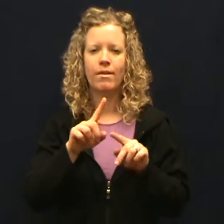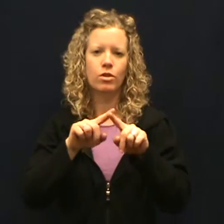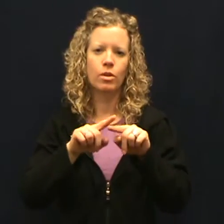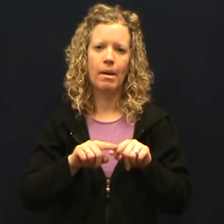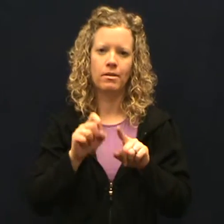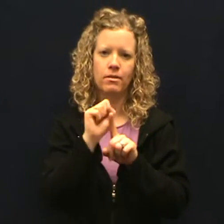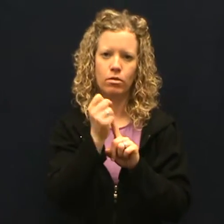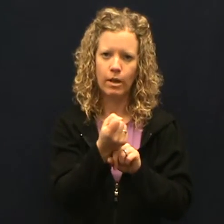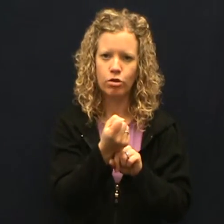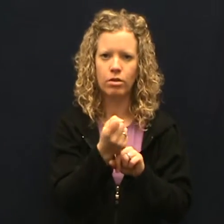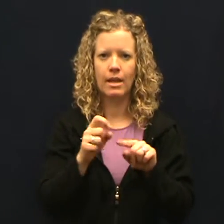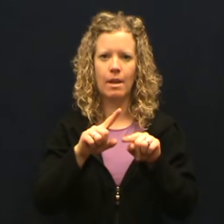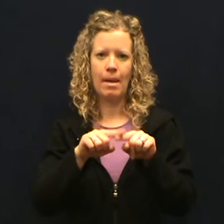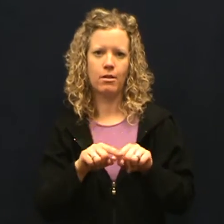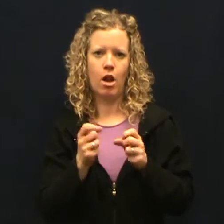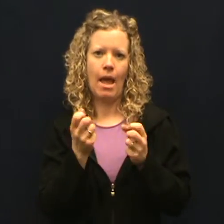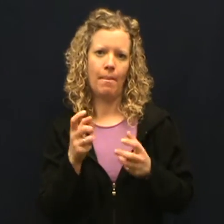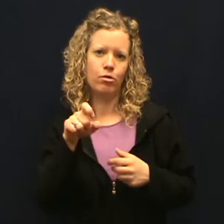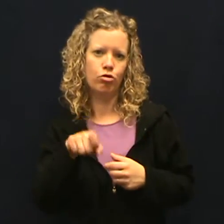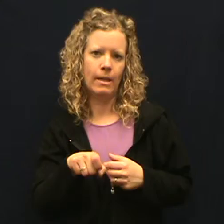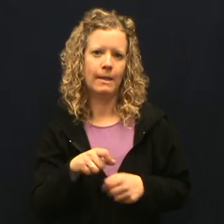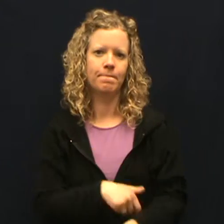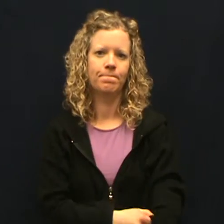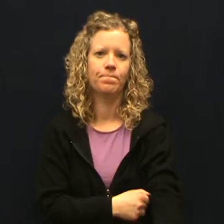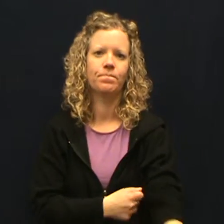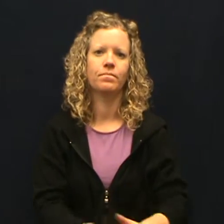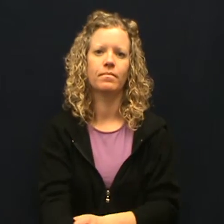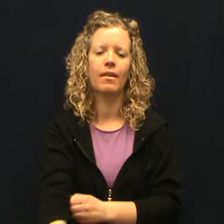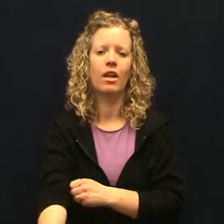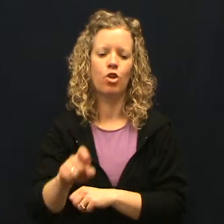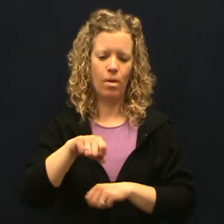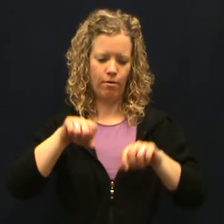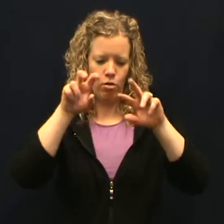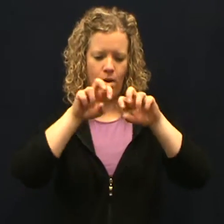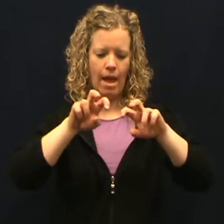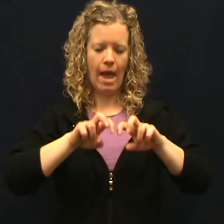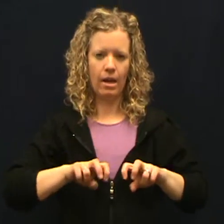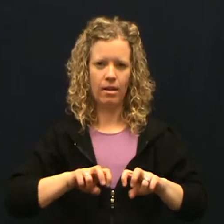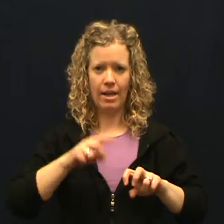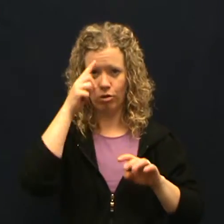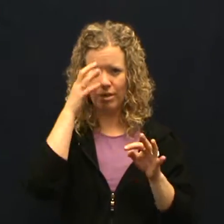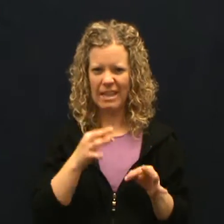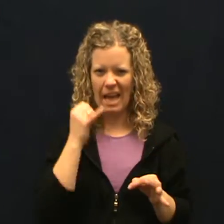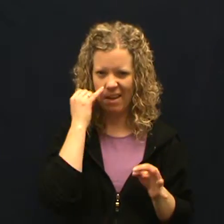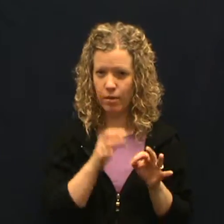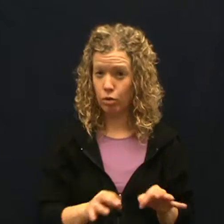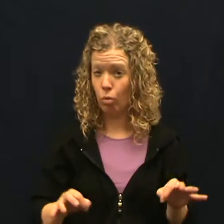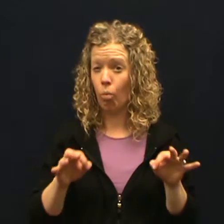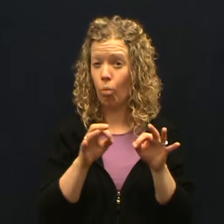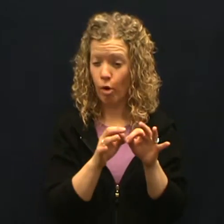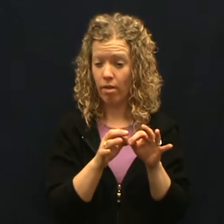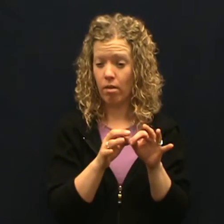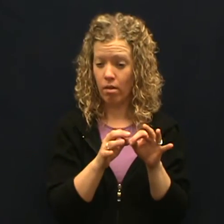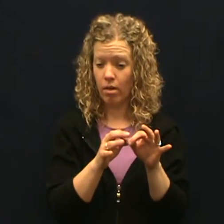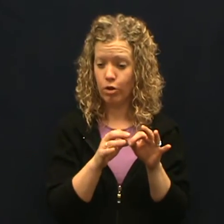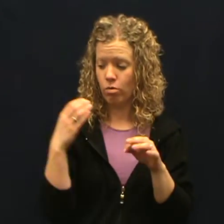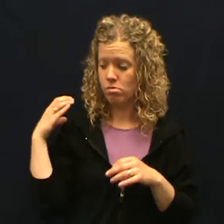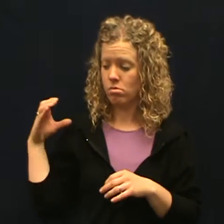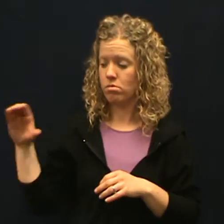a calculation you have to, or analysis you have to do to see if it's worth it to you to do that versus going out and taking